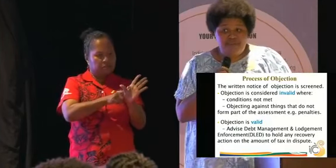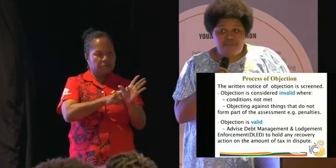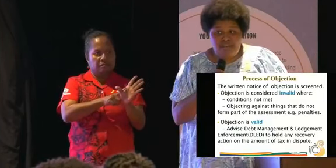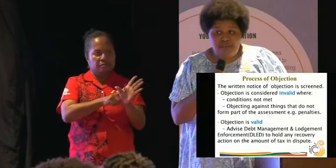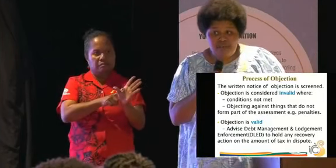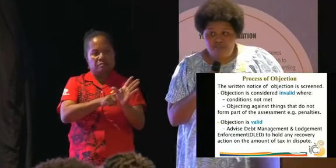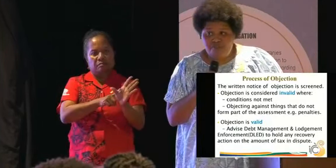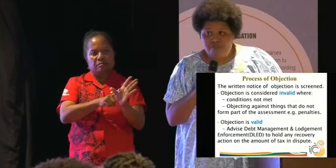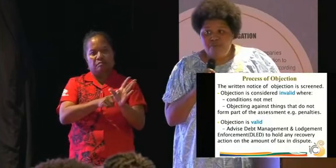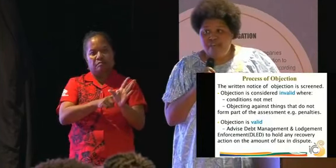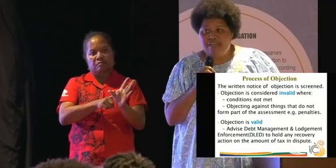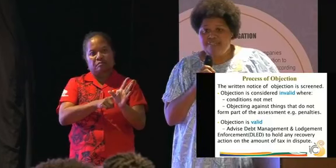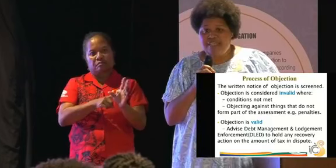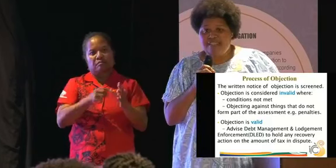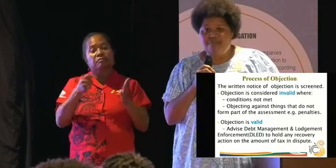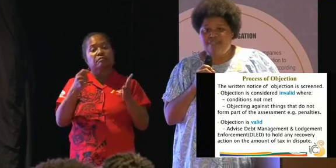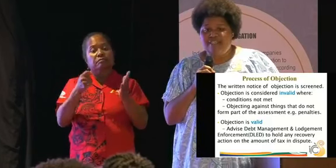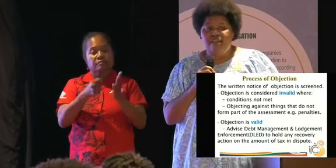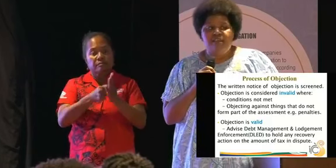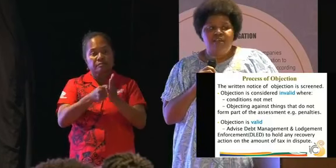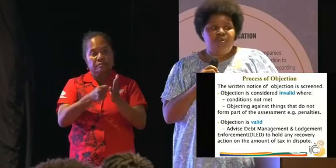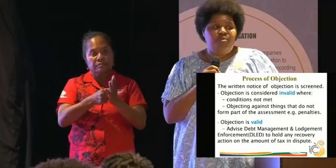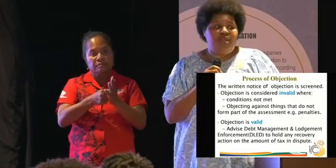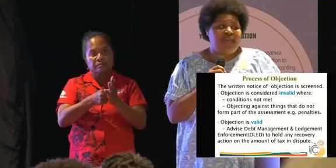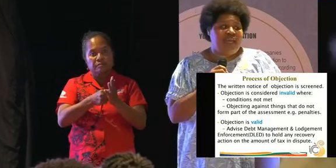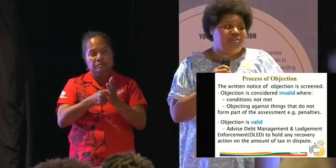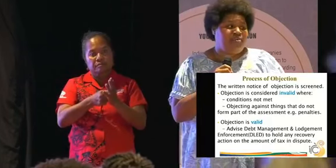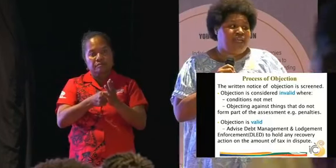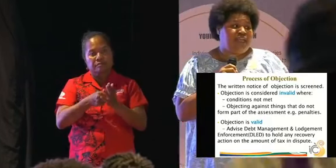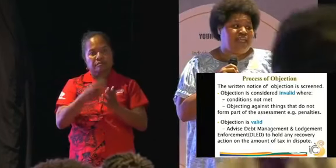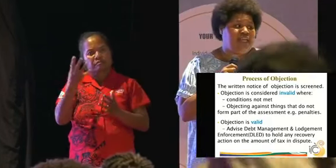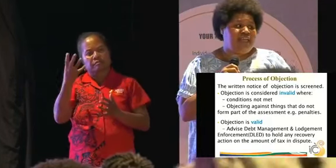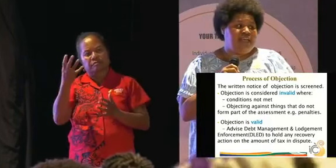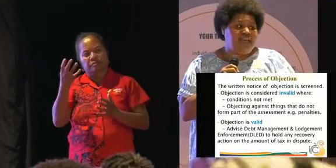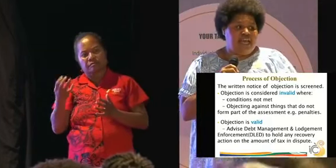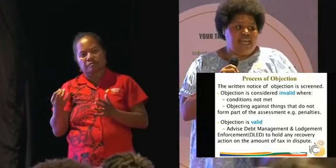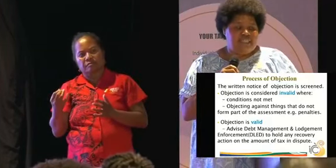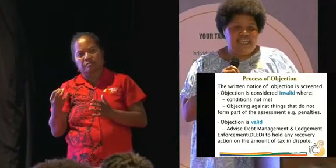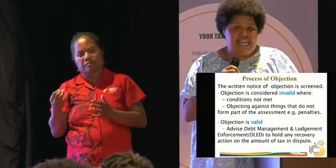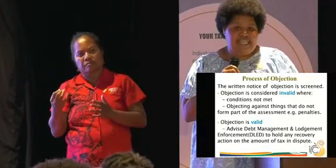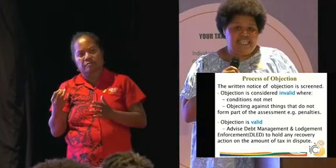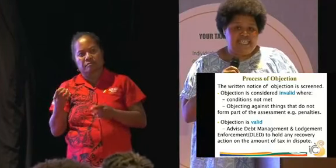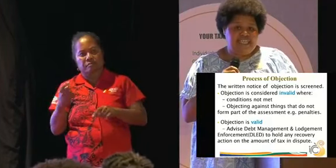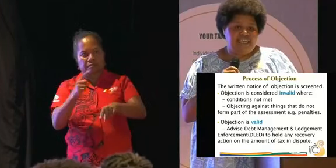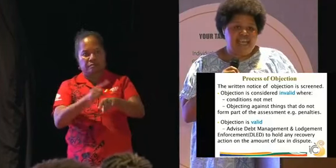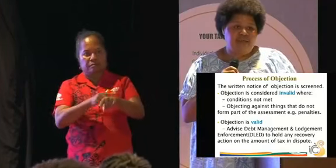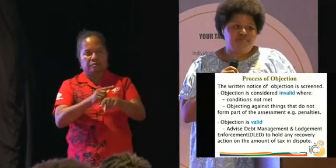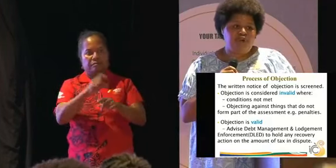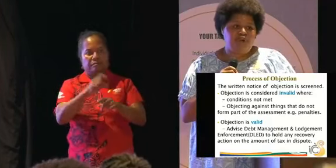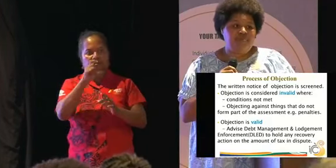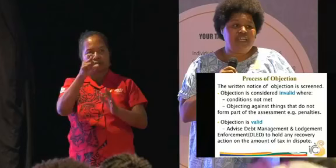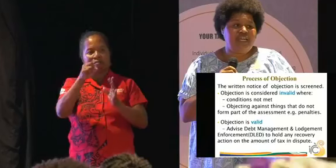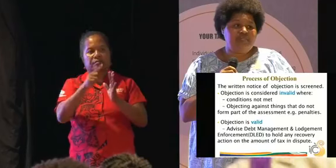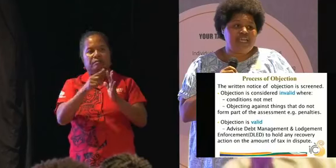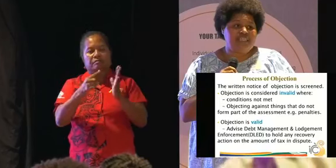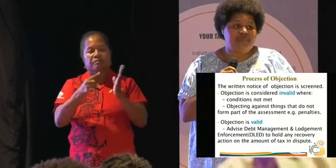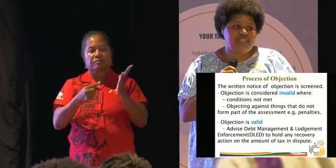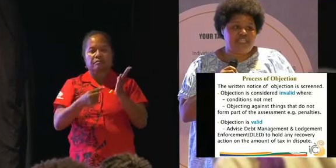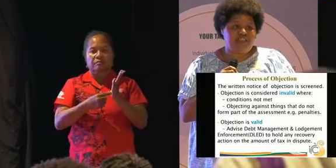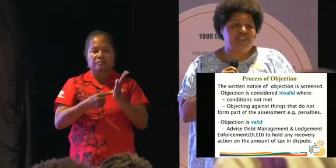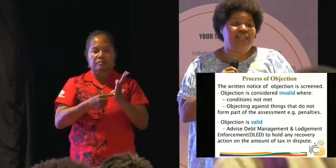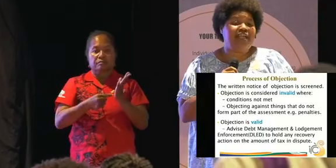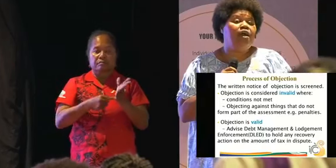Consolidated statement of accounts don't form part of the assessment. You would have had during the CIT, corporate income